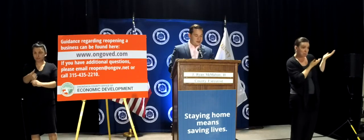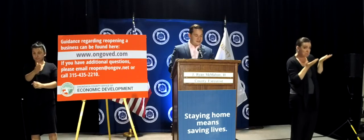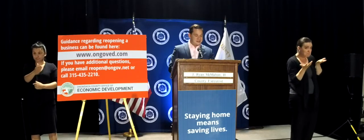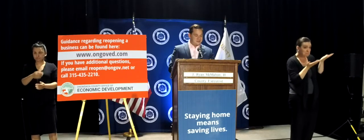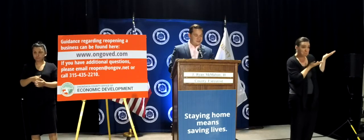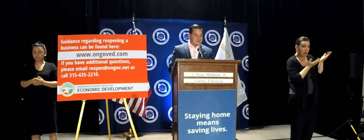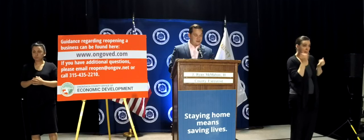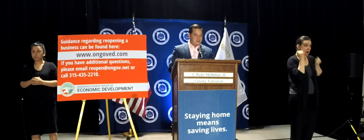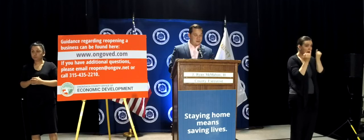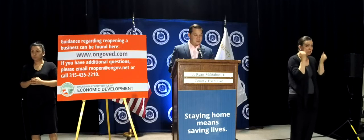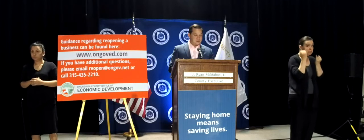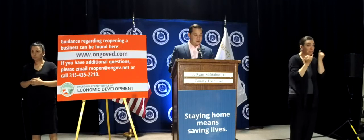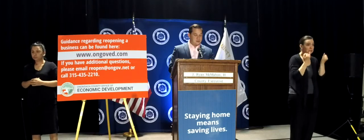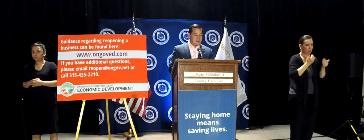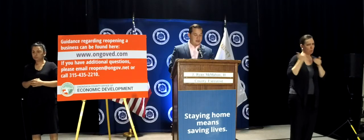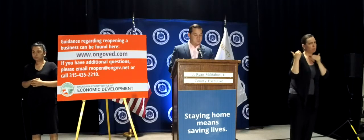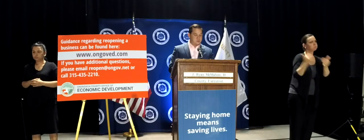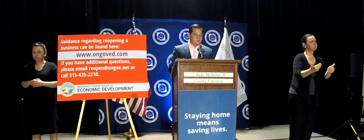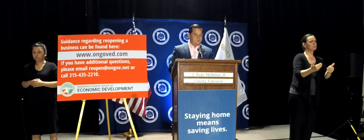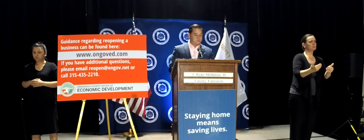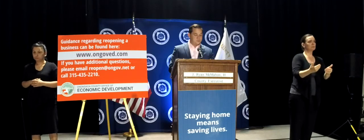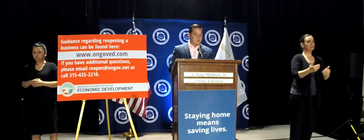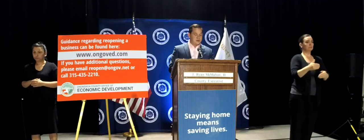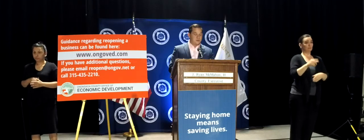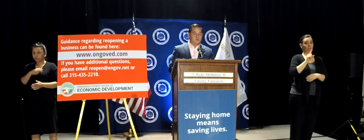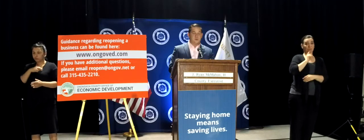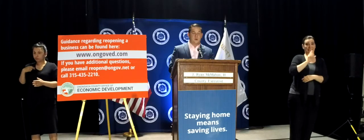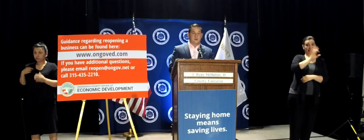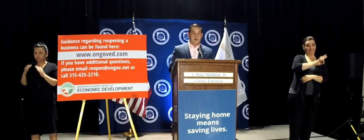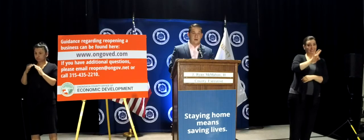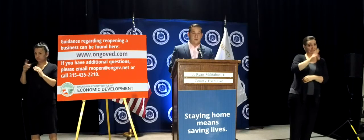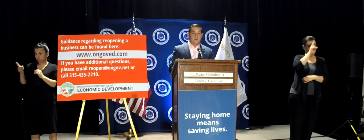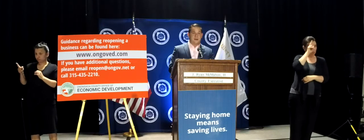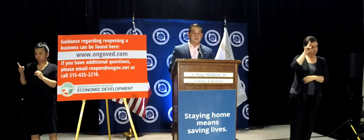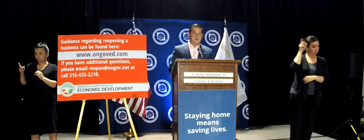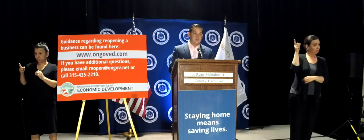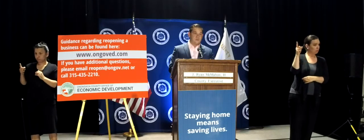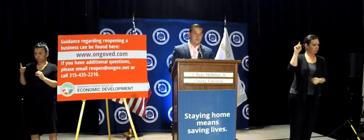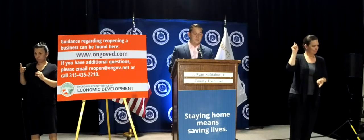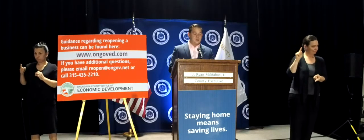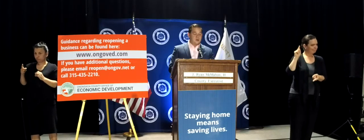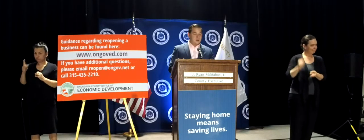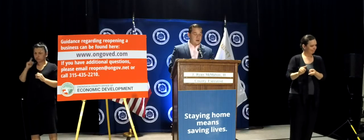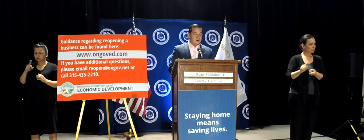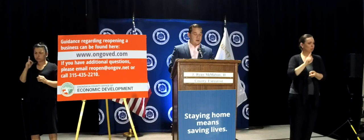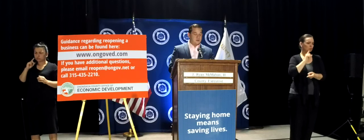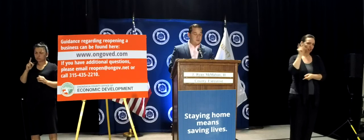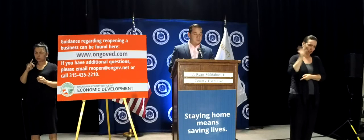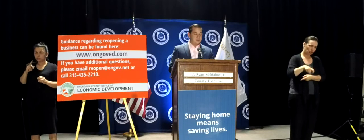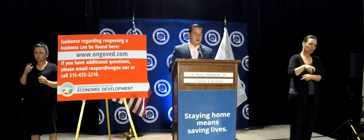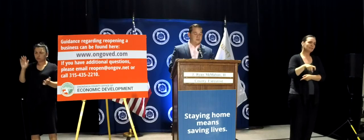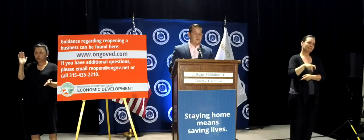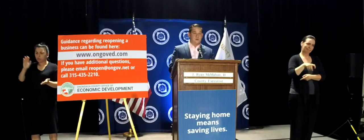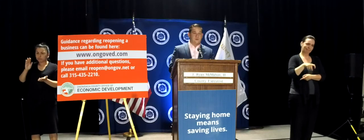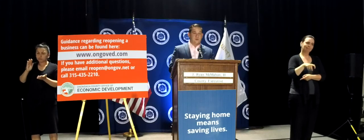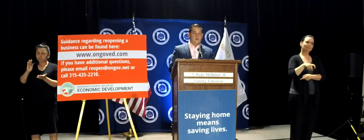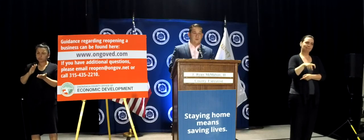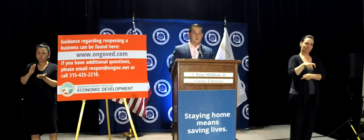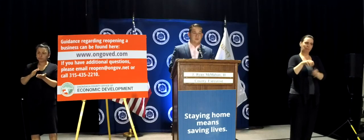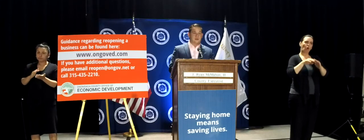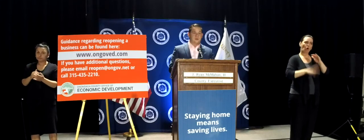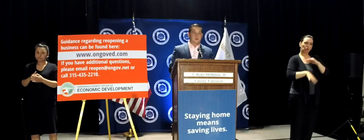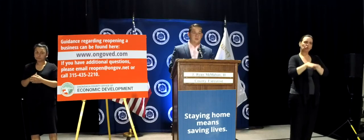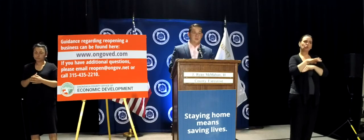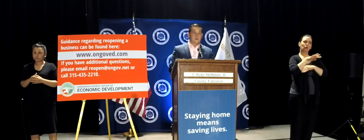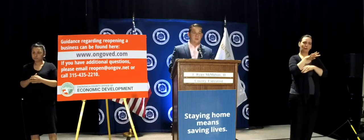But again, 77 in the hospital. That number's been going down by itself. You take out the 44